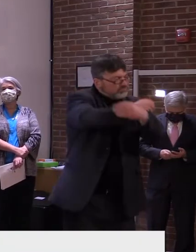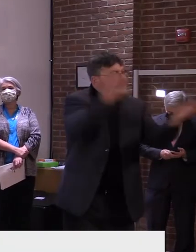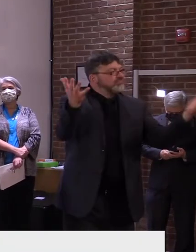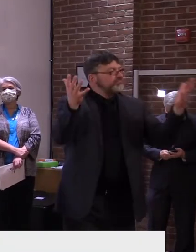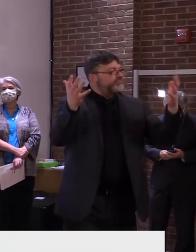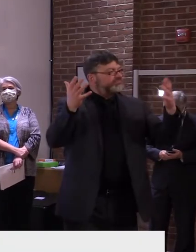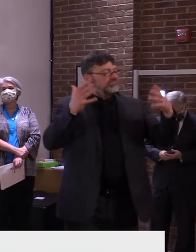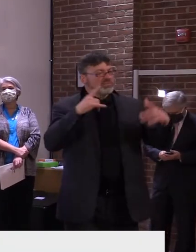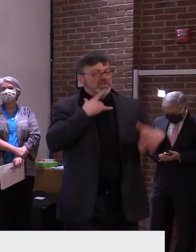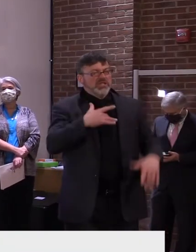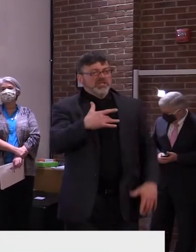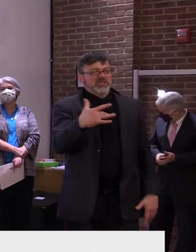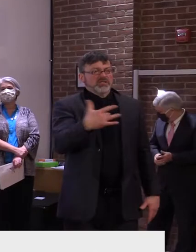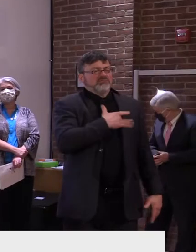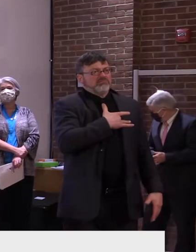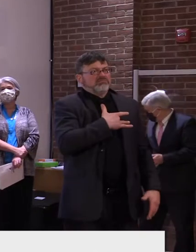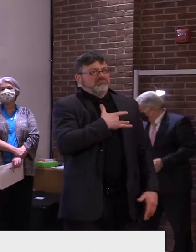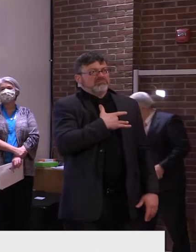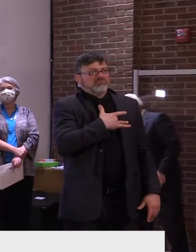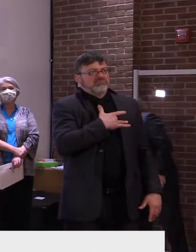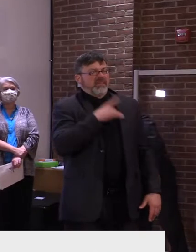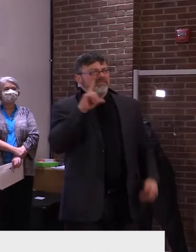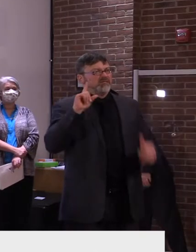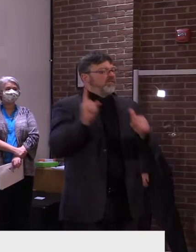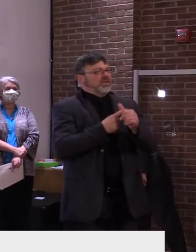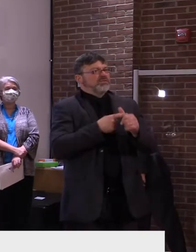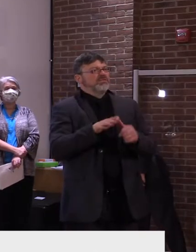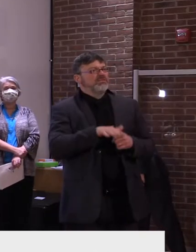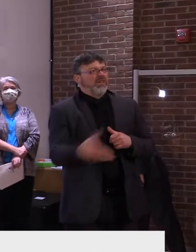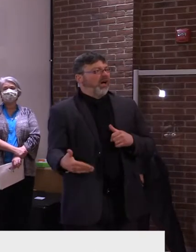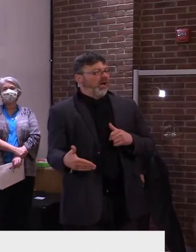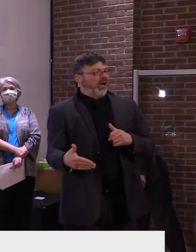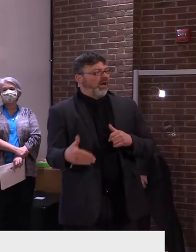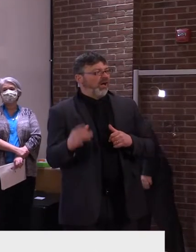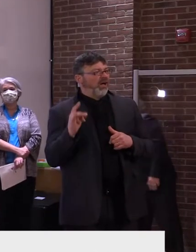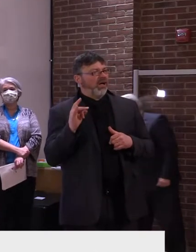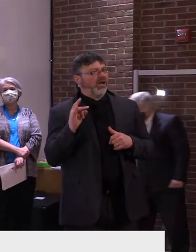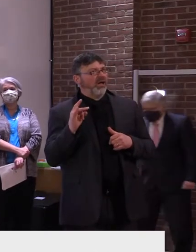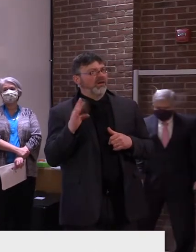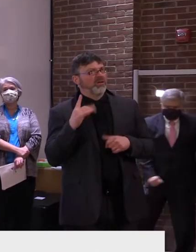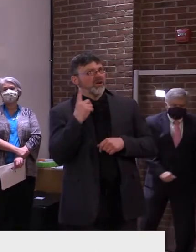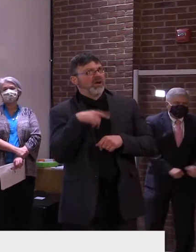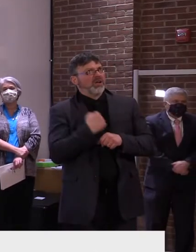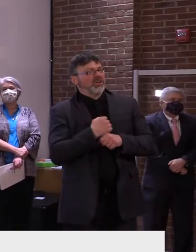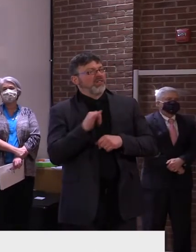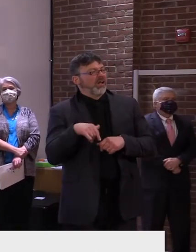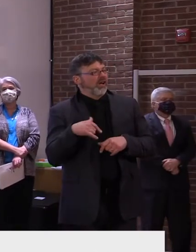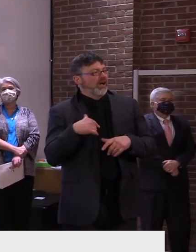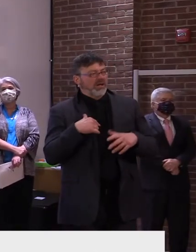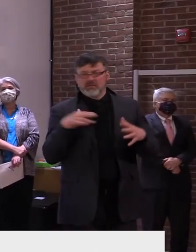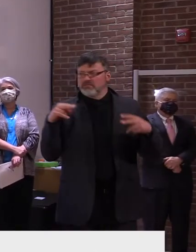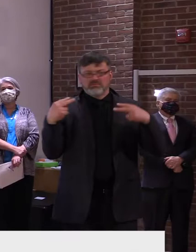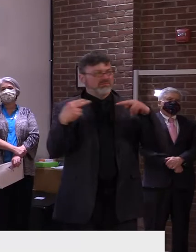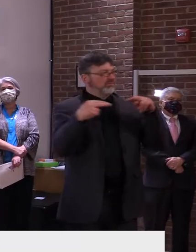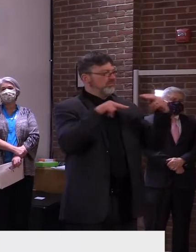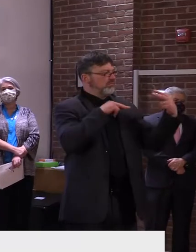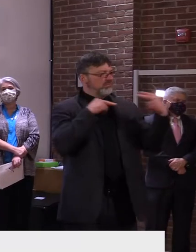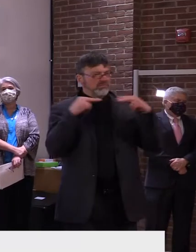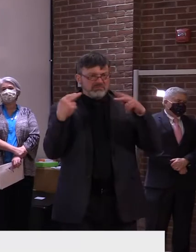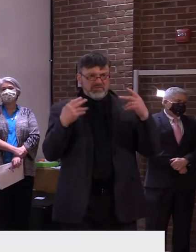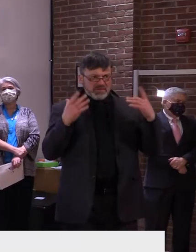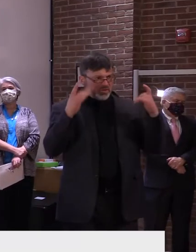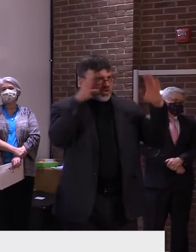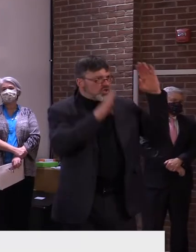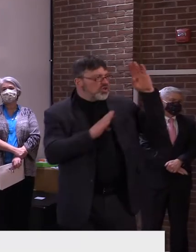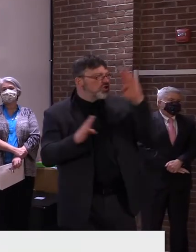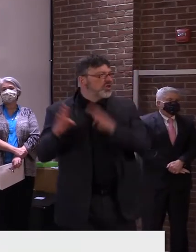Many in the state were scared and worried as the devastating impact of this virus truly sunk in and became a reality for